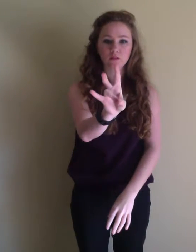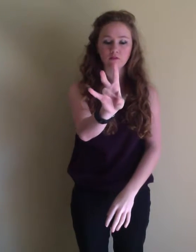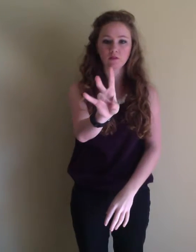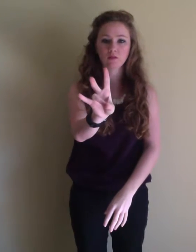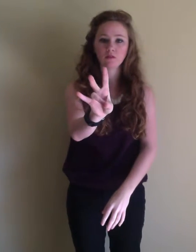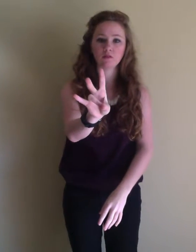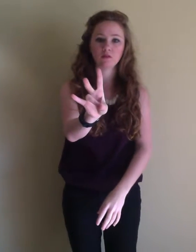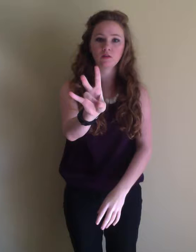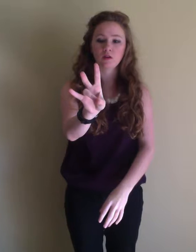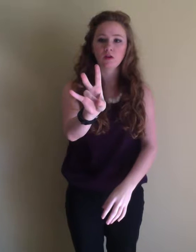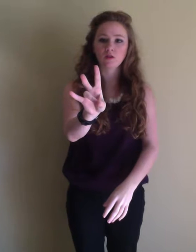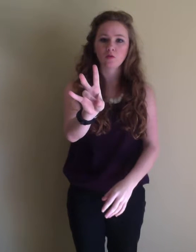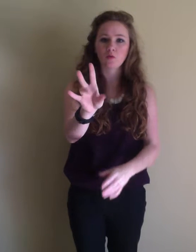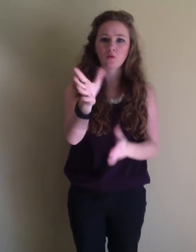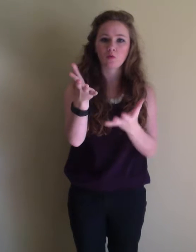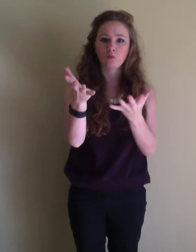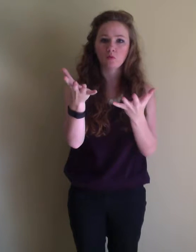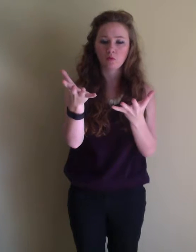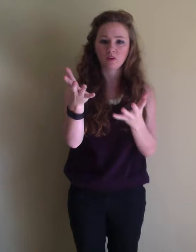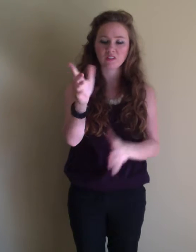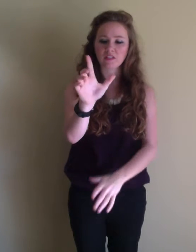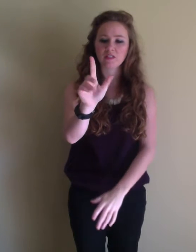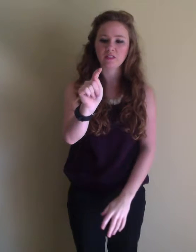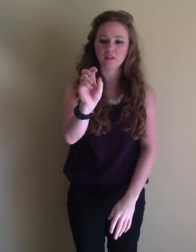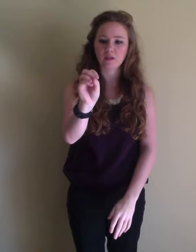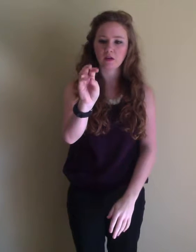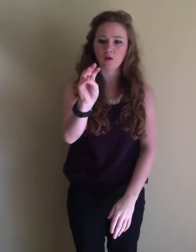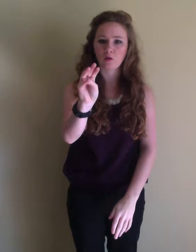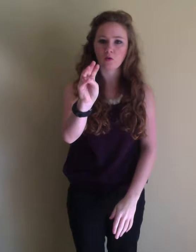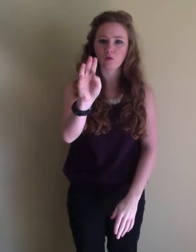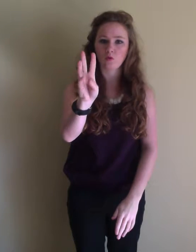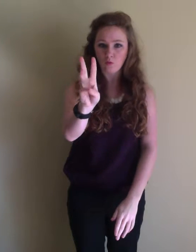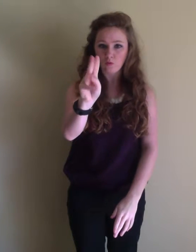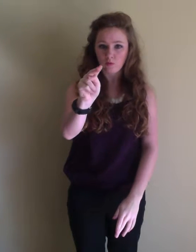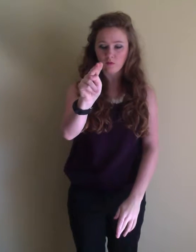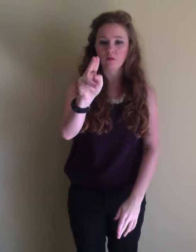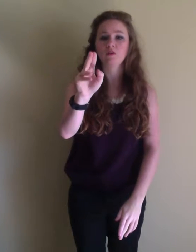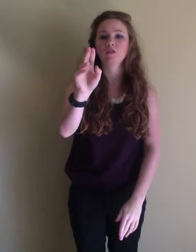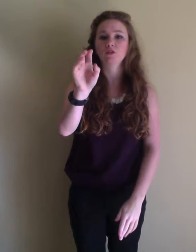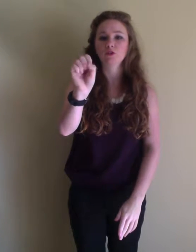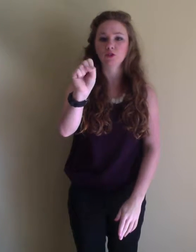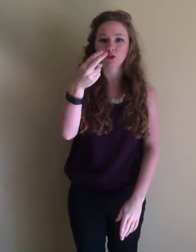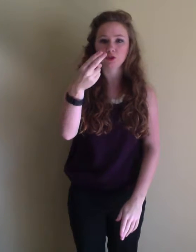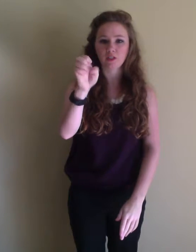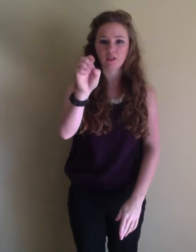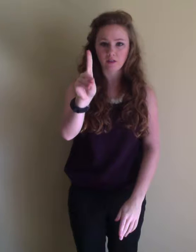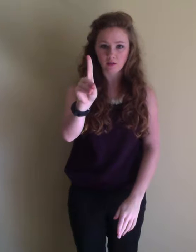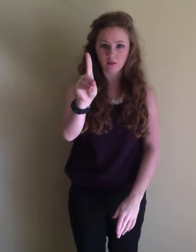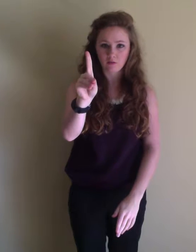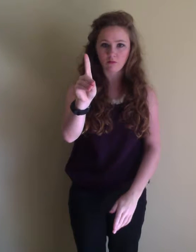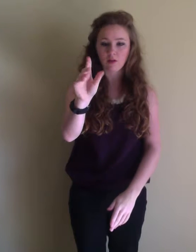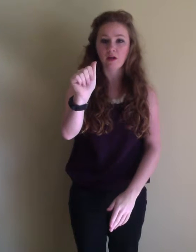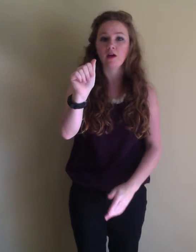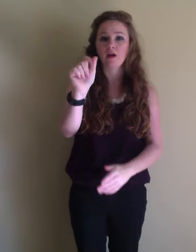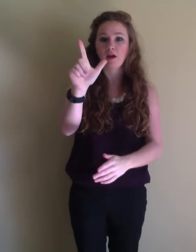passed by a man named Townshend, led the charge in Parliament, again, to pay off these war debts. And they put taxes on things, imported goods, things